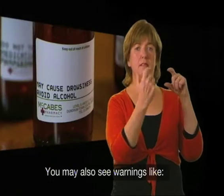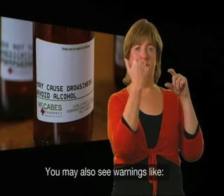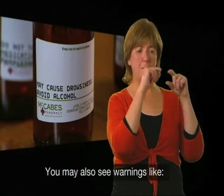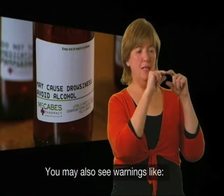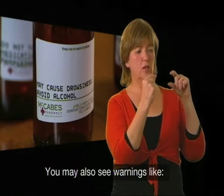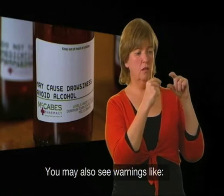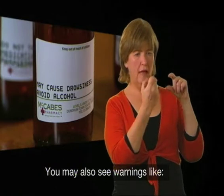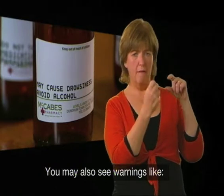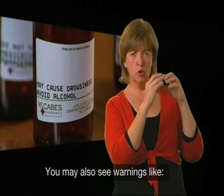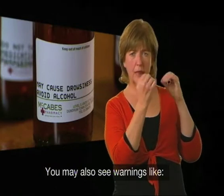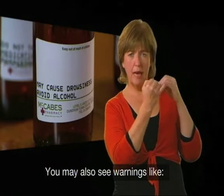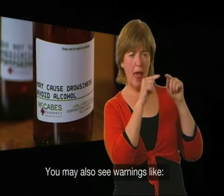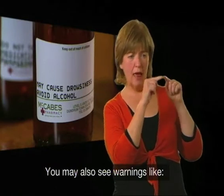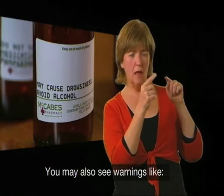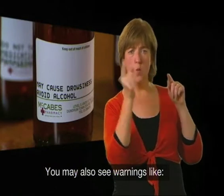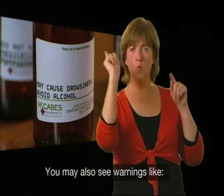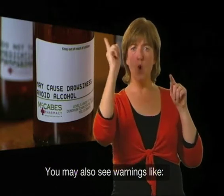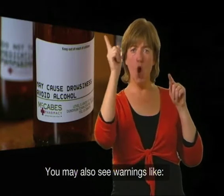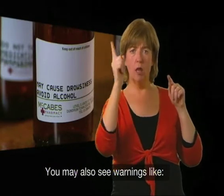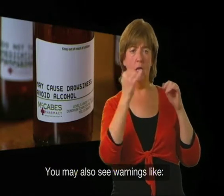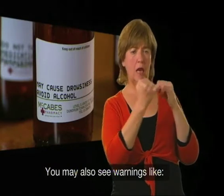You may also see warnings like